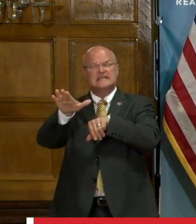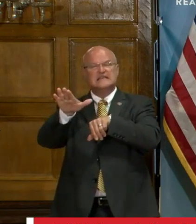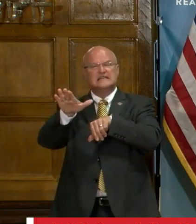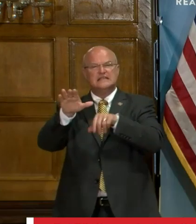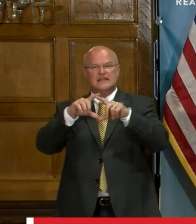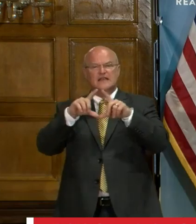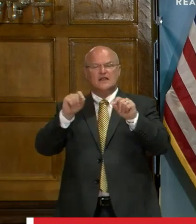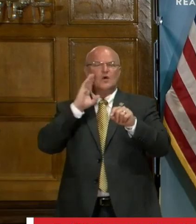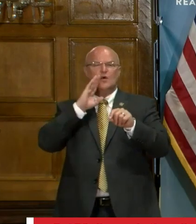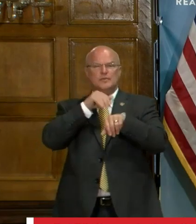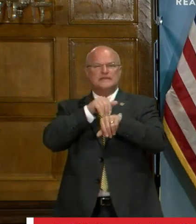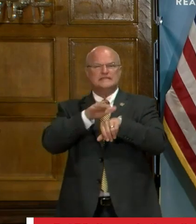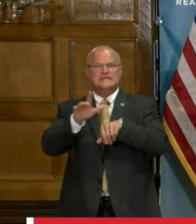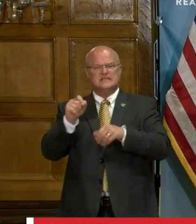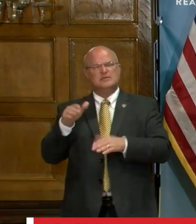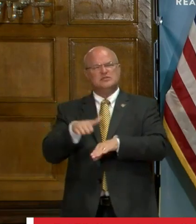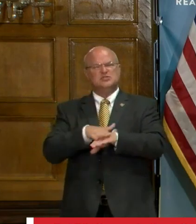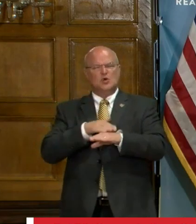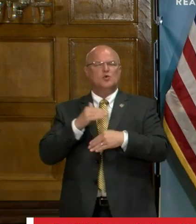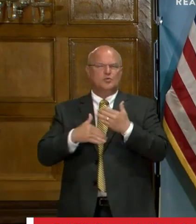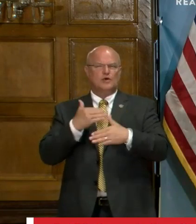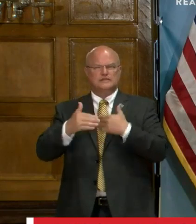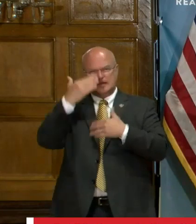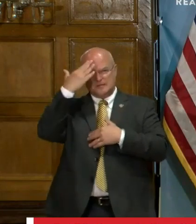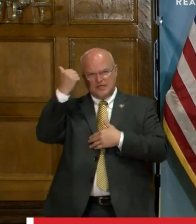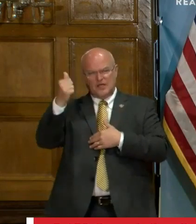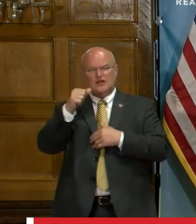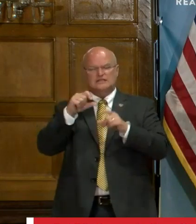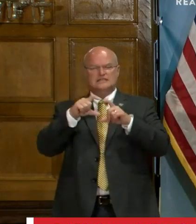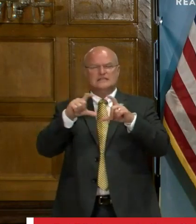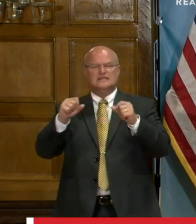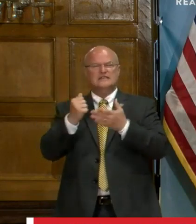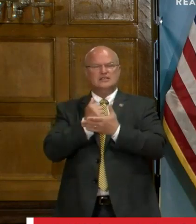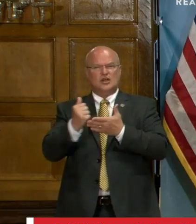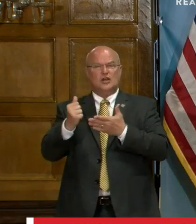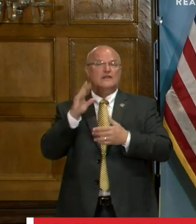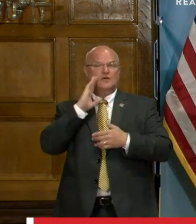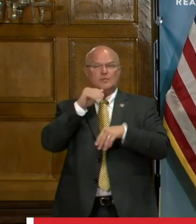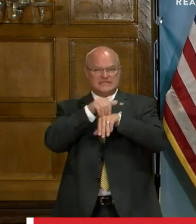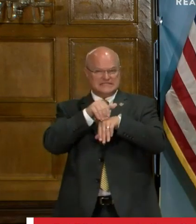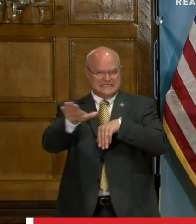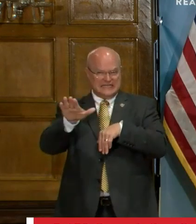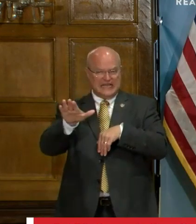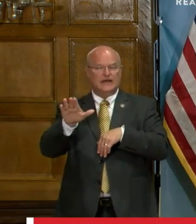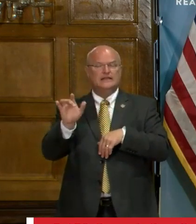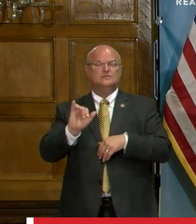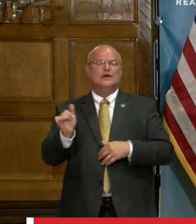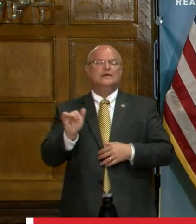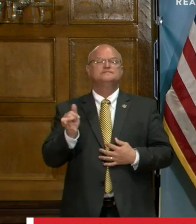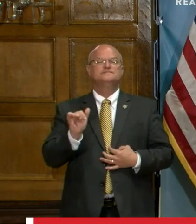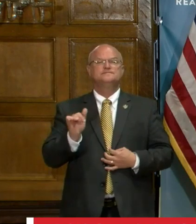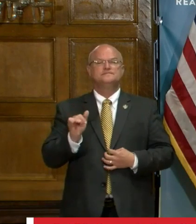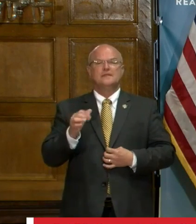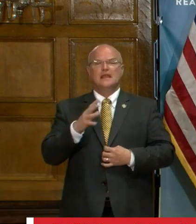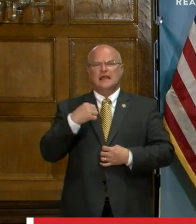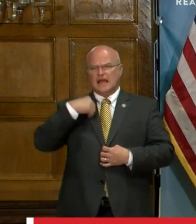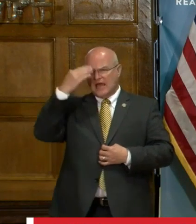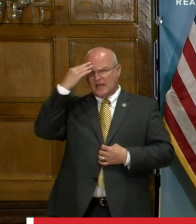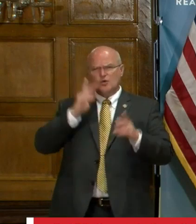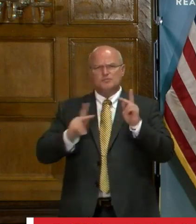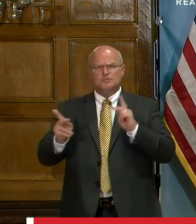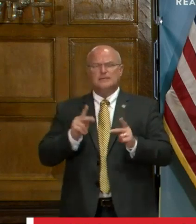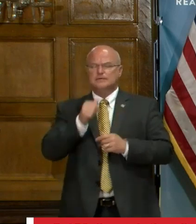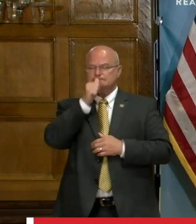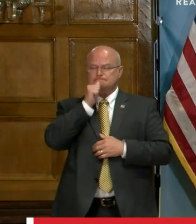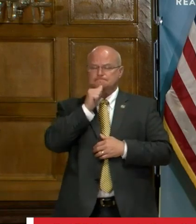their cards. It'll be a little bit slower process because they're debit cards, but they will be sent out as well. And I know people